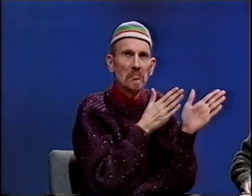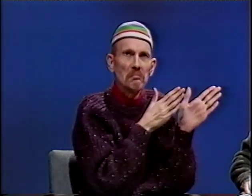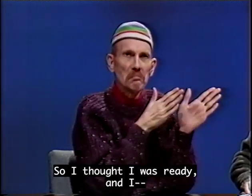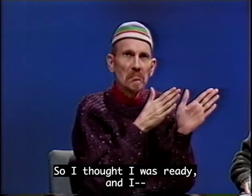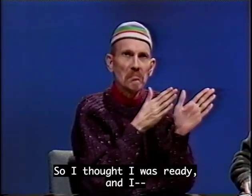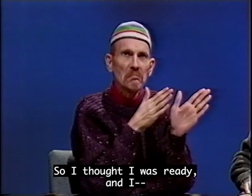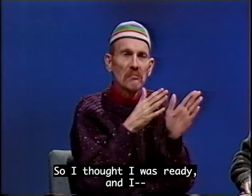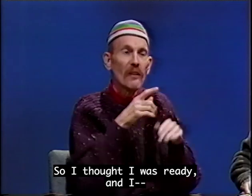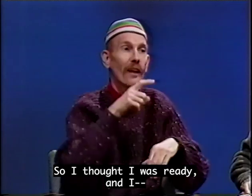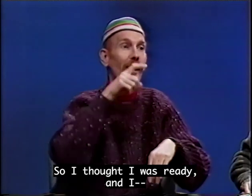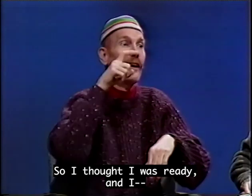So I thought I was ready,